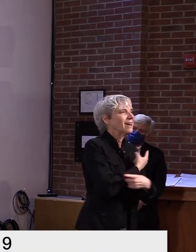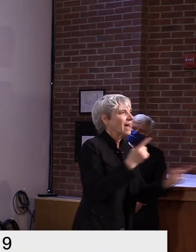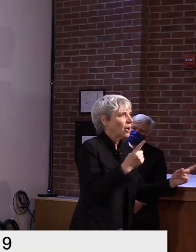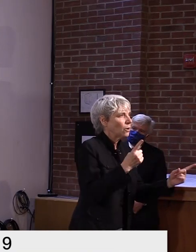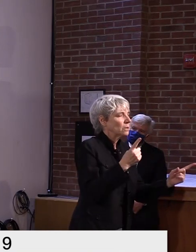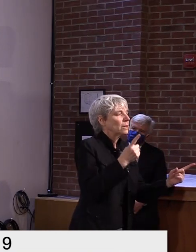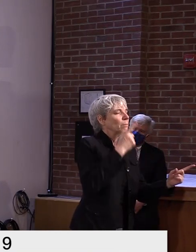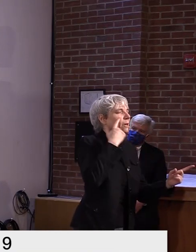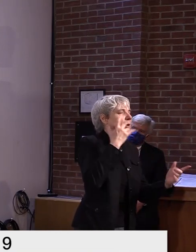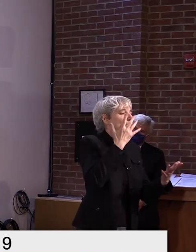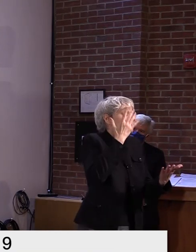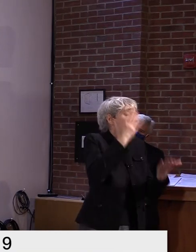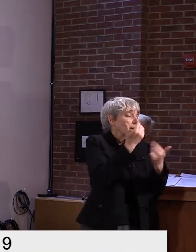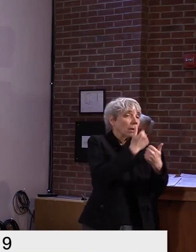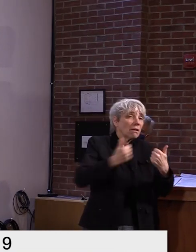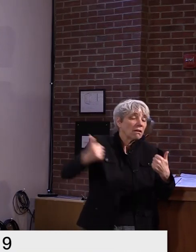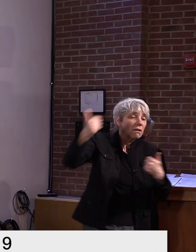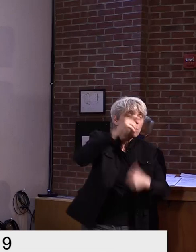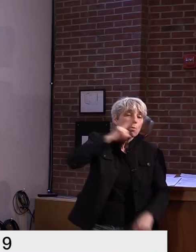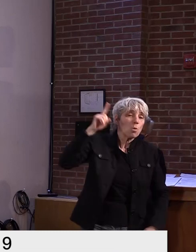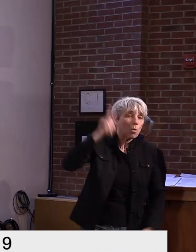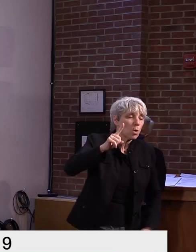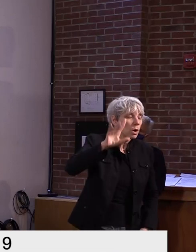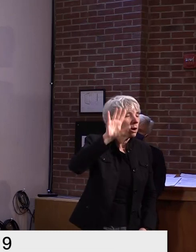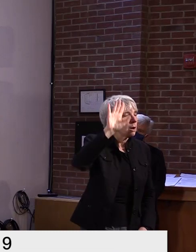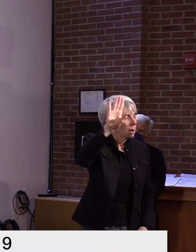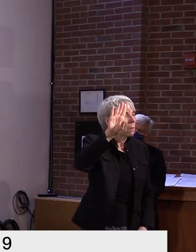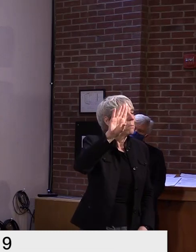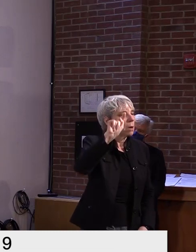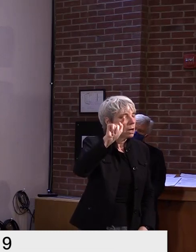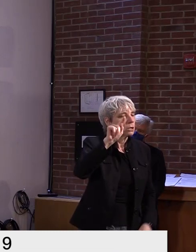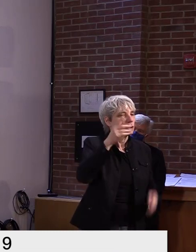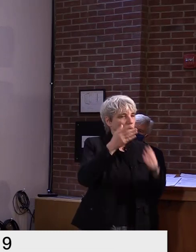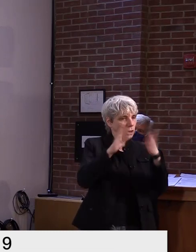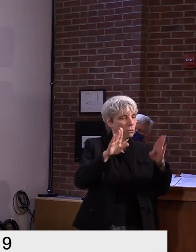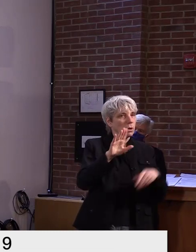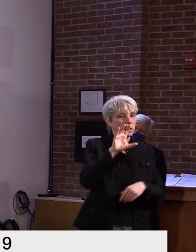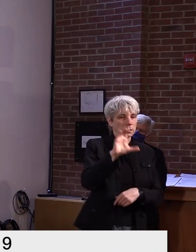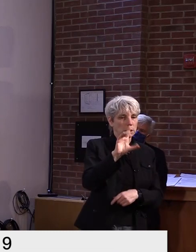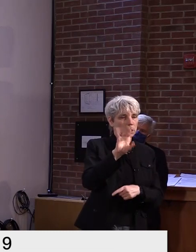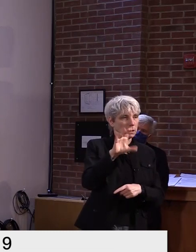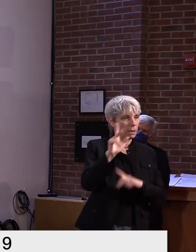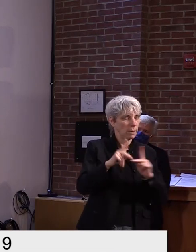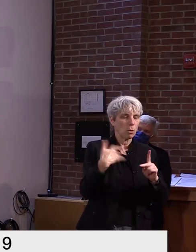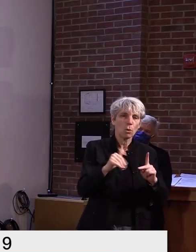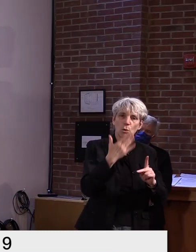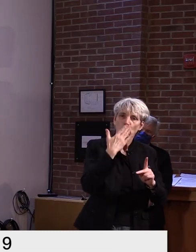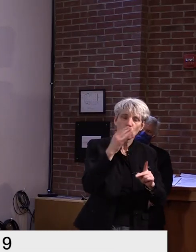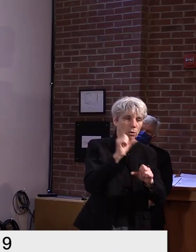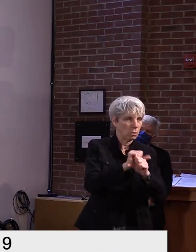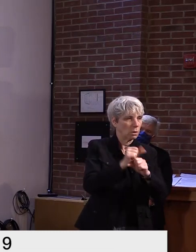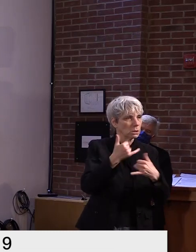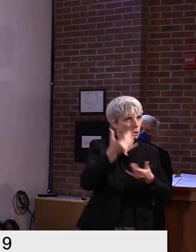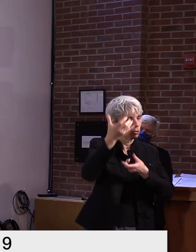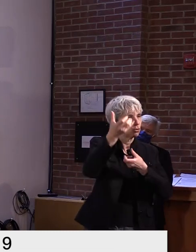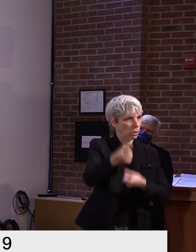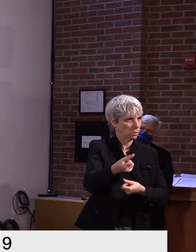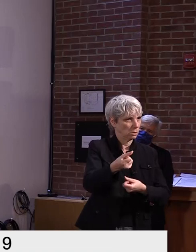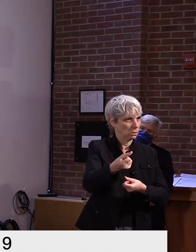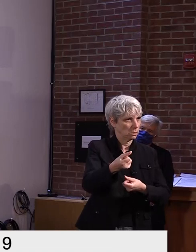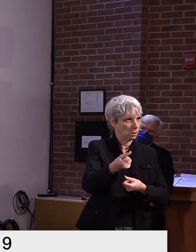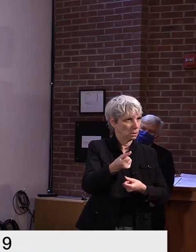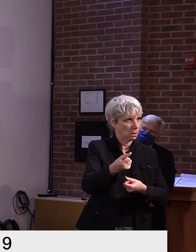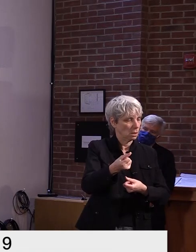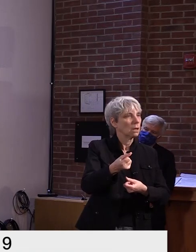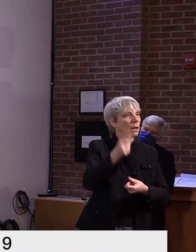top, the science and evidence-based commitment by the organization at large is strong enough that sound public